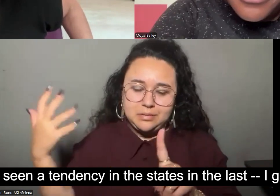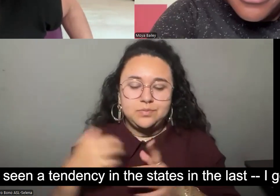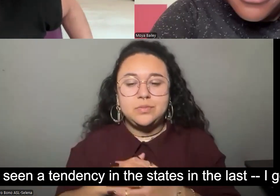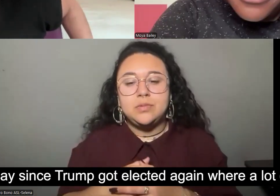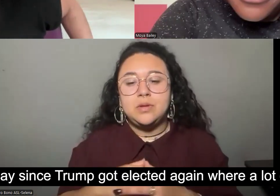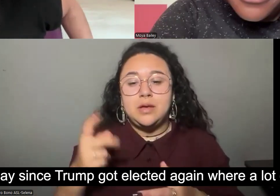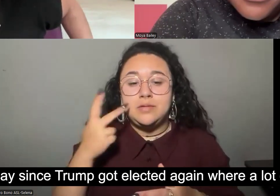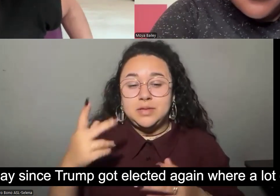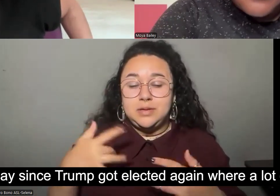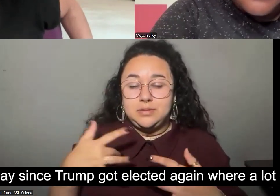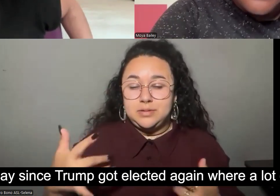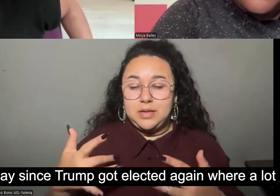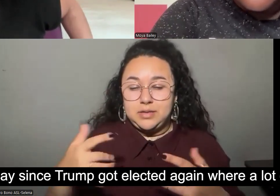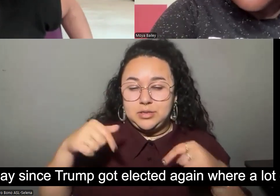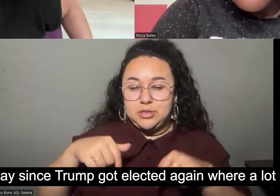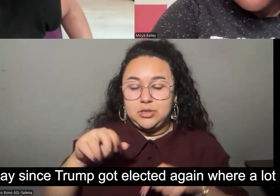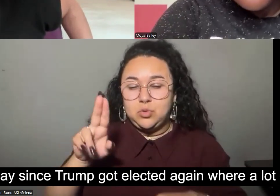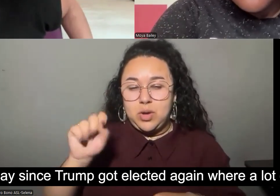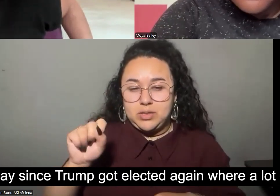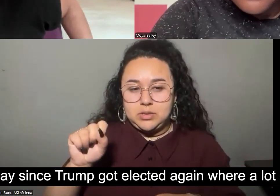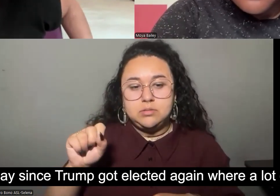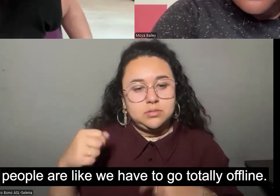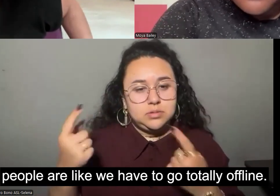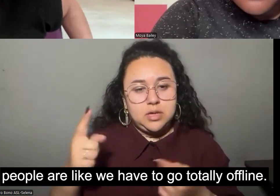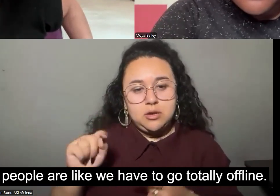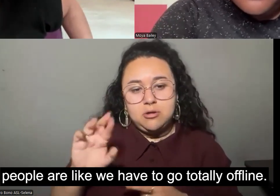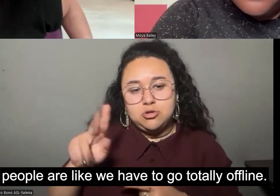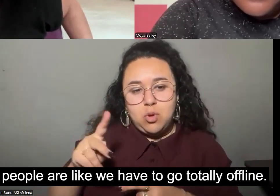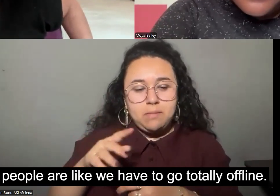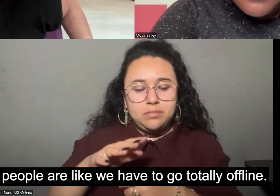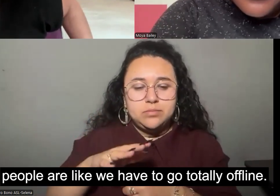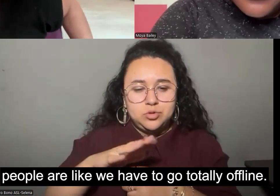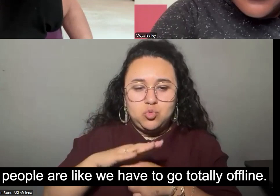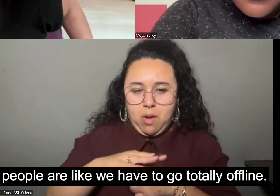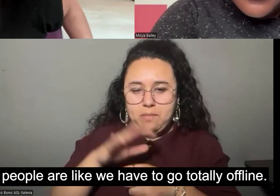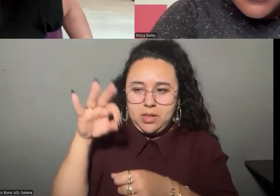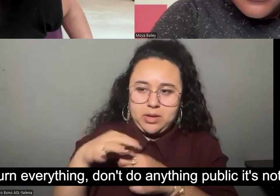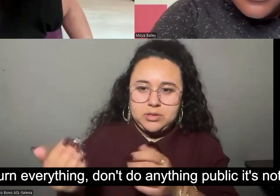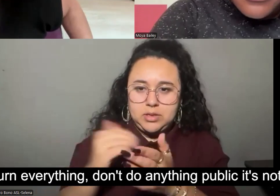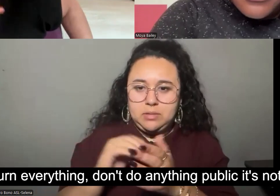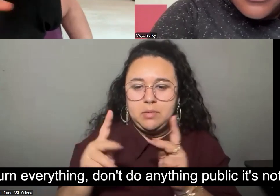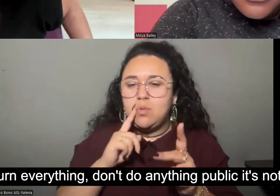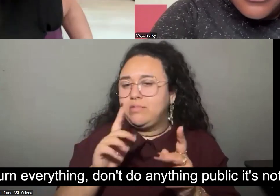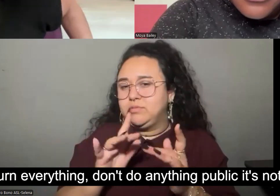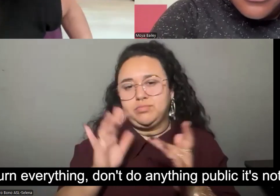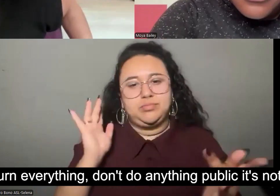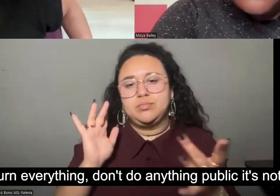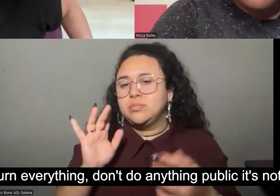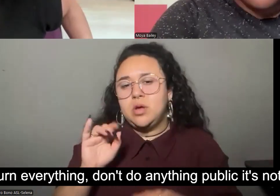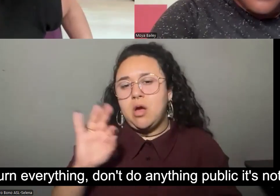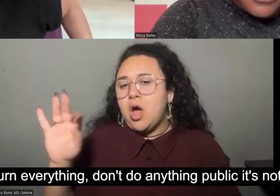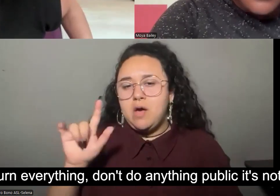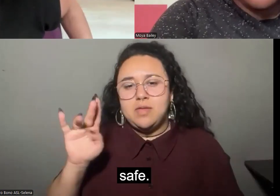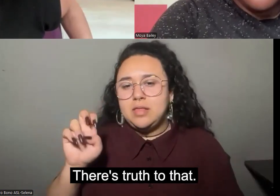the last, I've got to say since Trump got elected again, where a lot of people were like, we have to go totally offline, like, burn everything, don't do